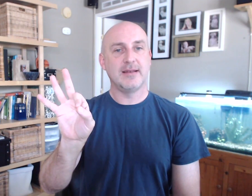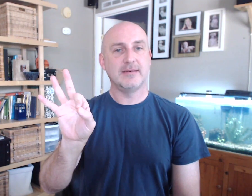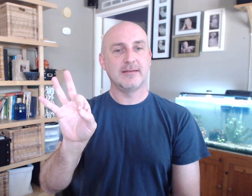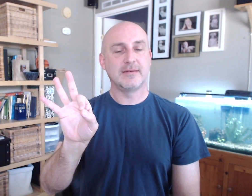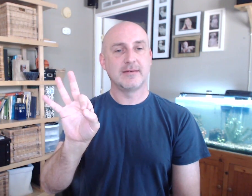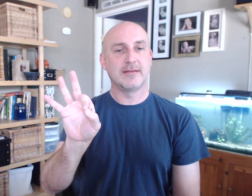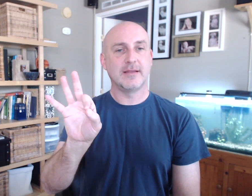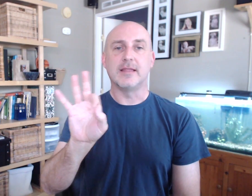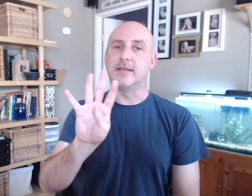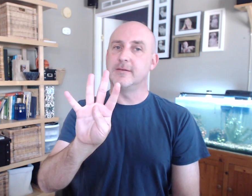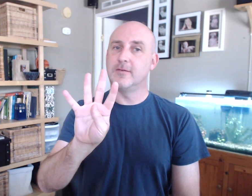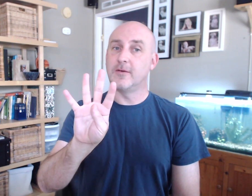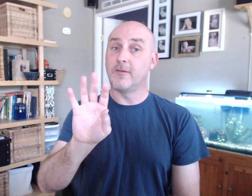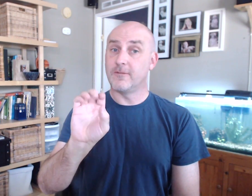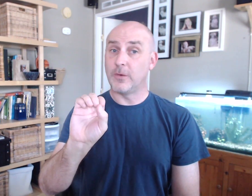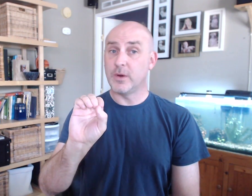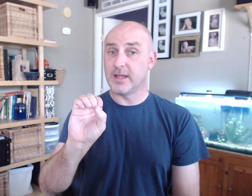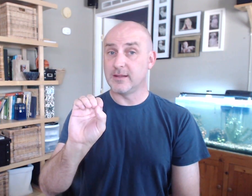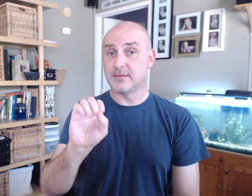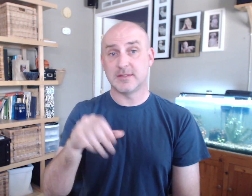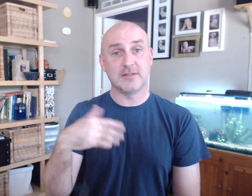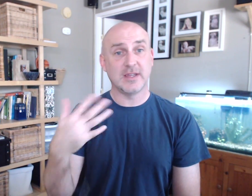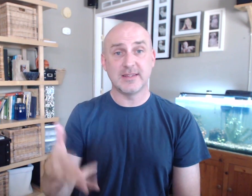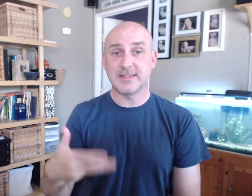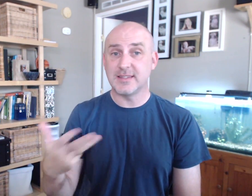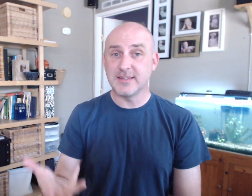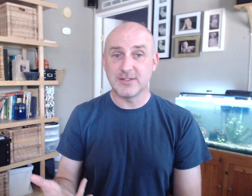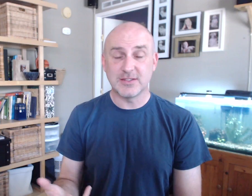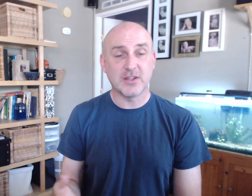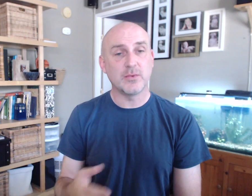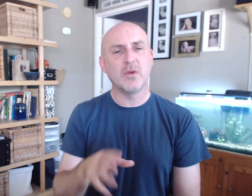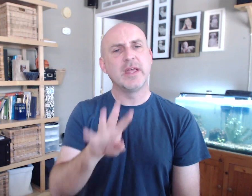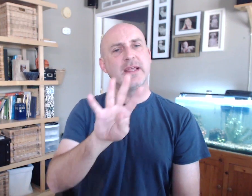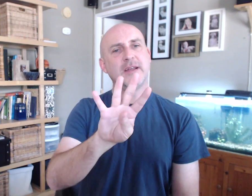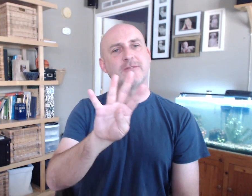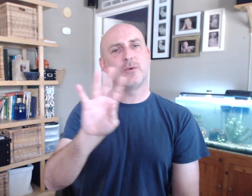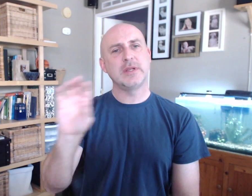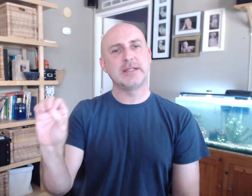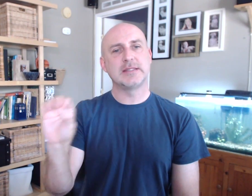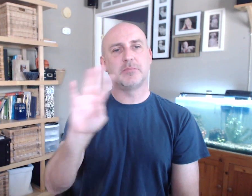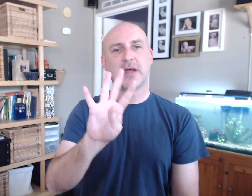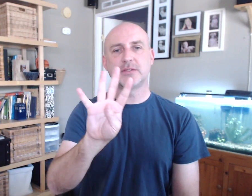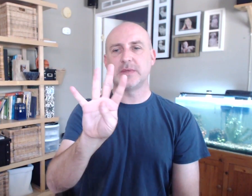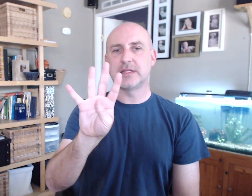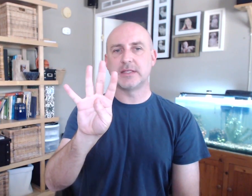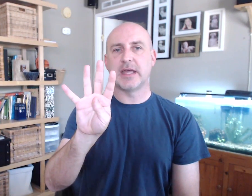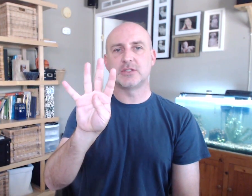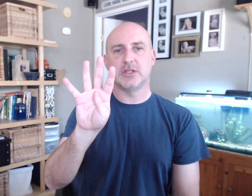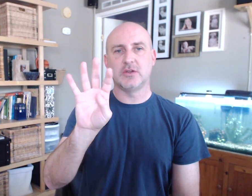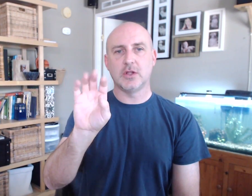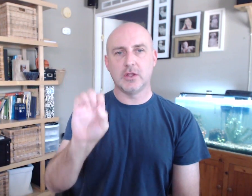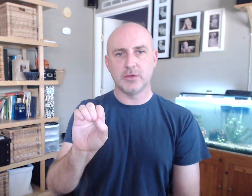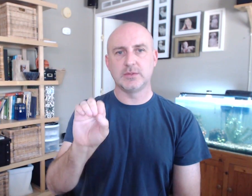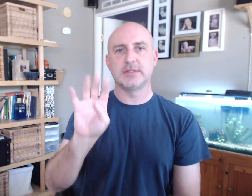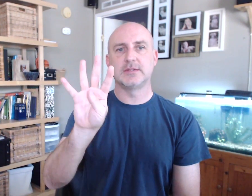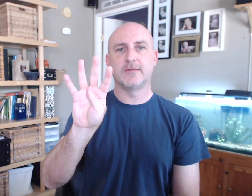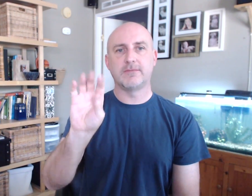39, and then 40. So you kind of see you're just on a roll. Now 40 doesn't bounce because it actually closes.